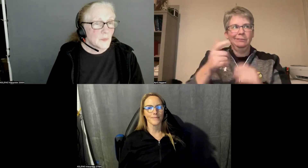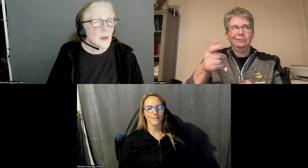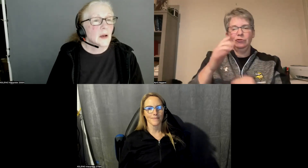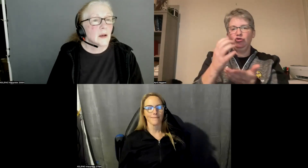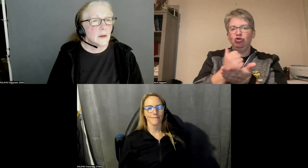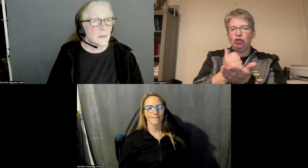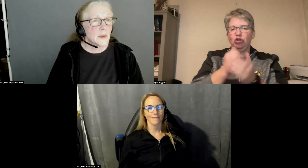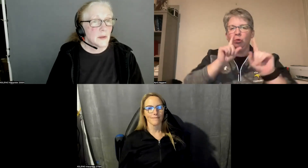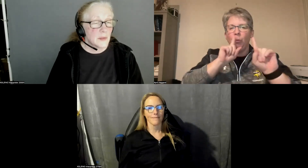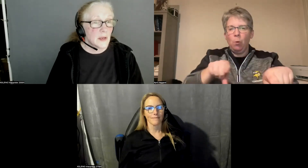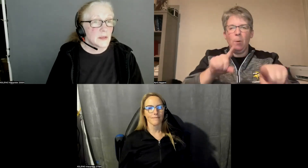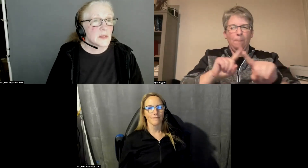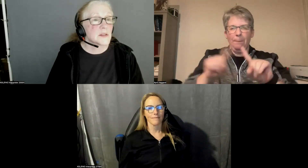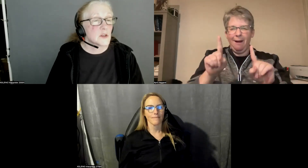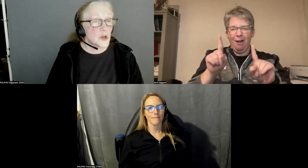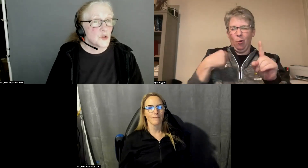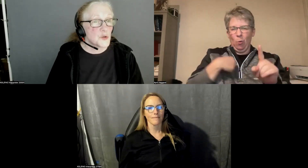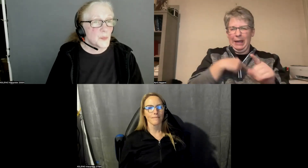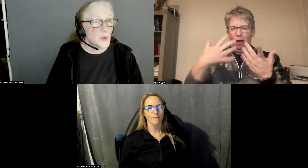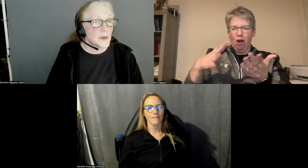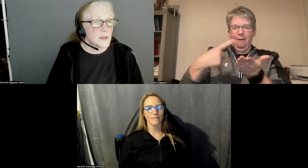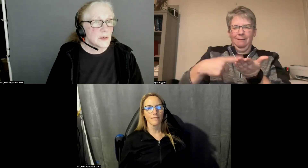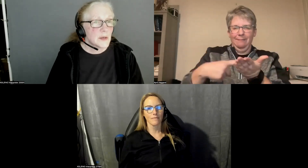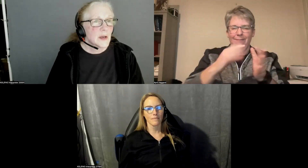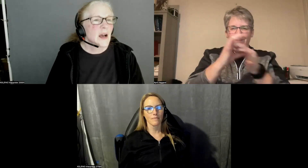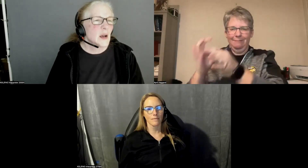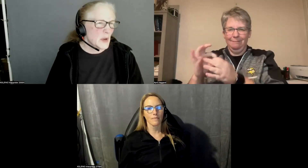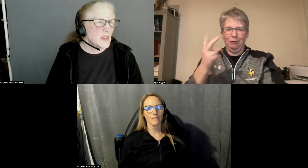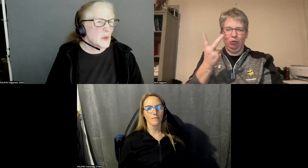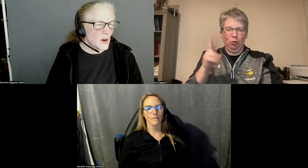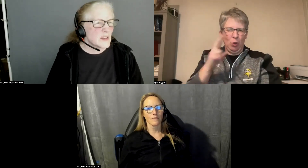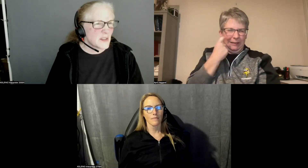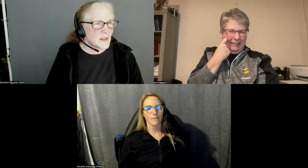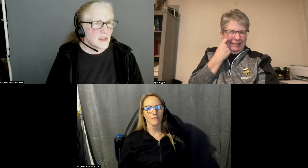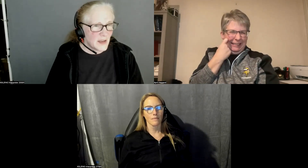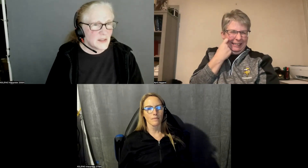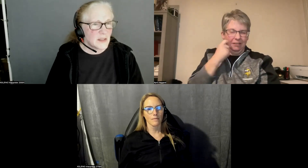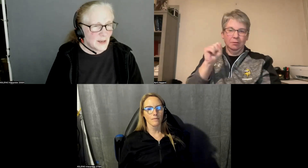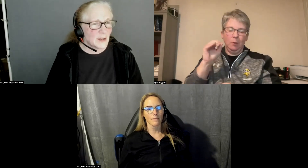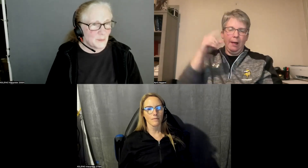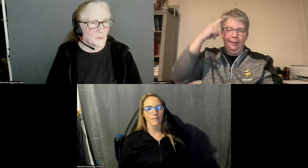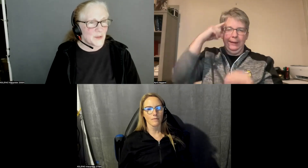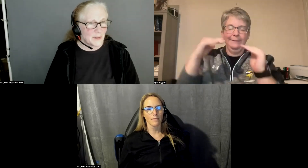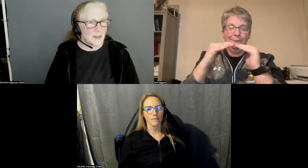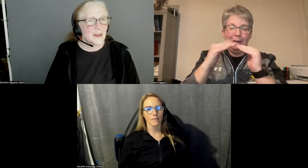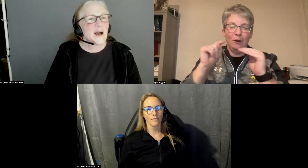Okay, the next is the treasurer's report, but I think we've already discussed that